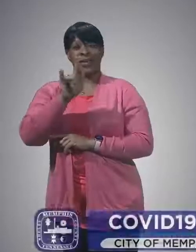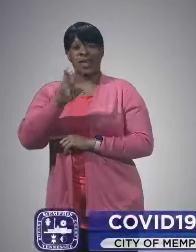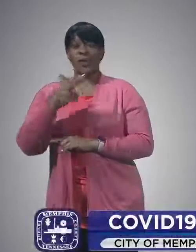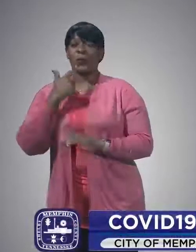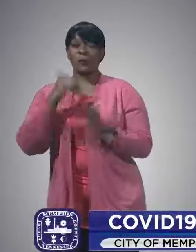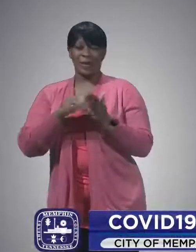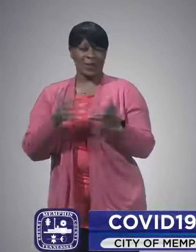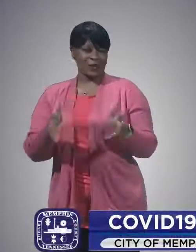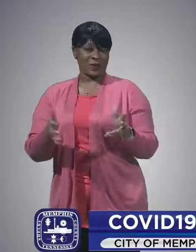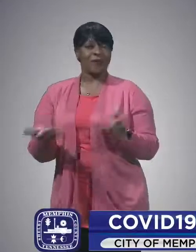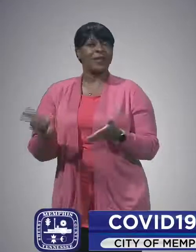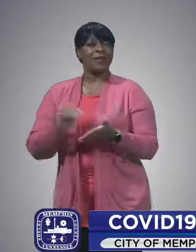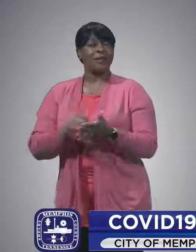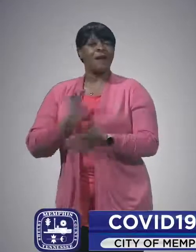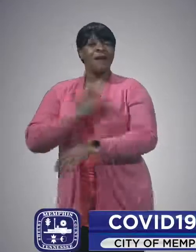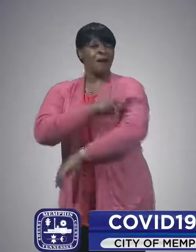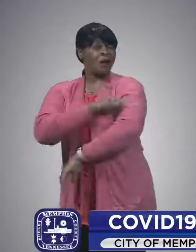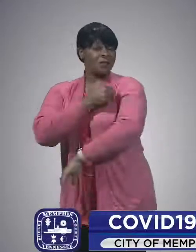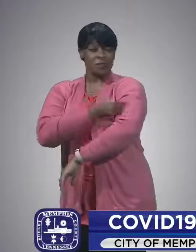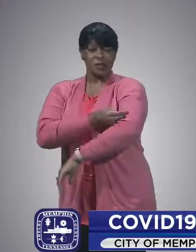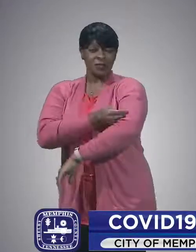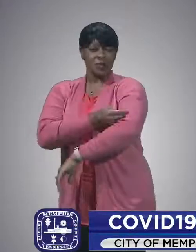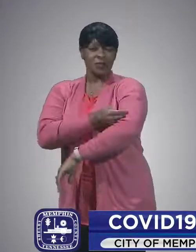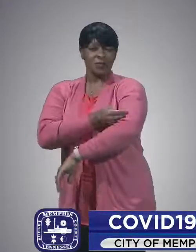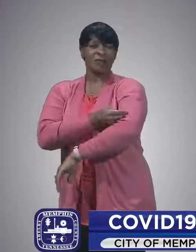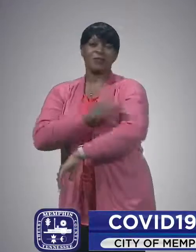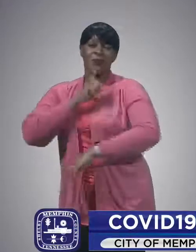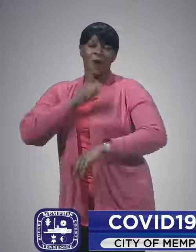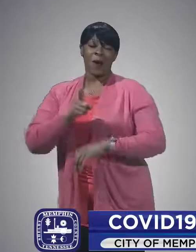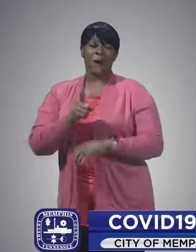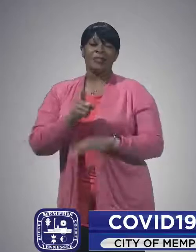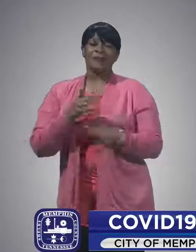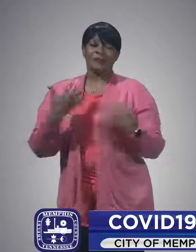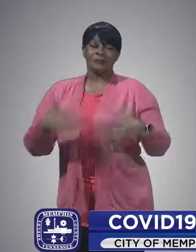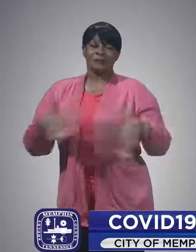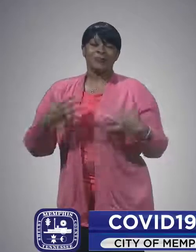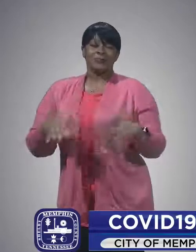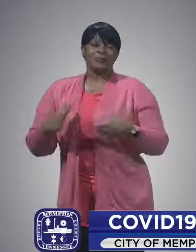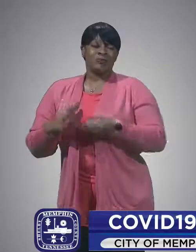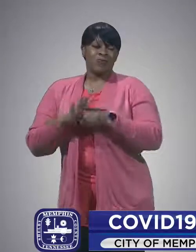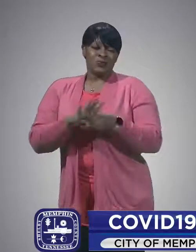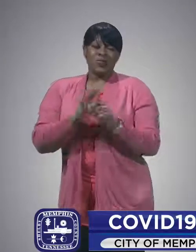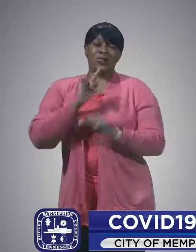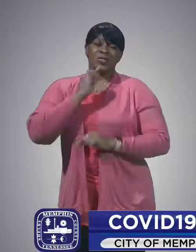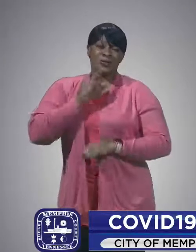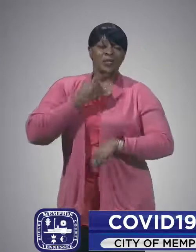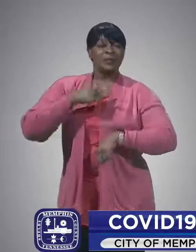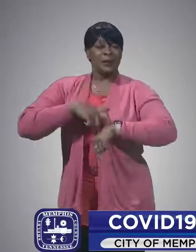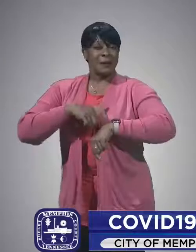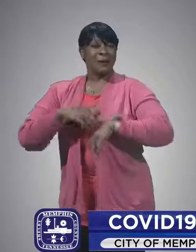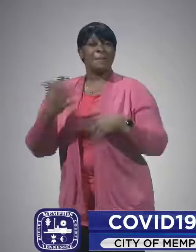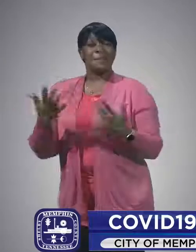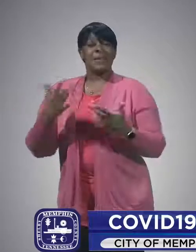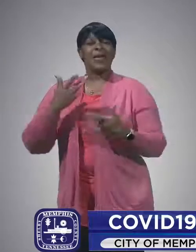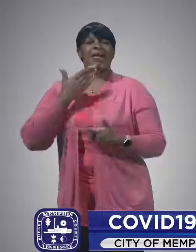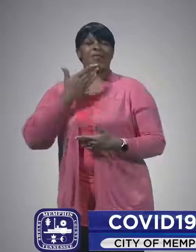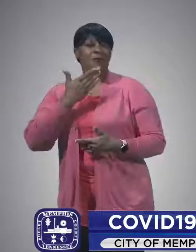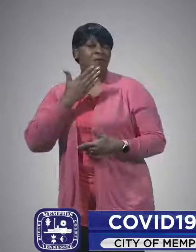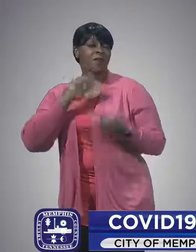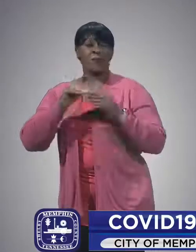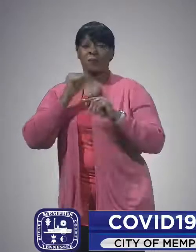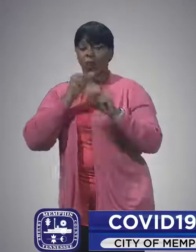it. Again, our hospitals are at a critical juncture. We are thankful that the number has not